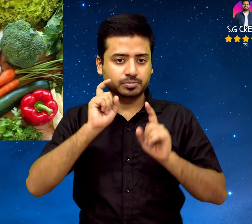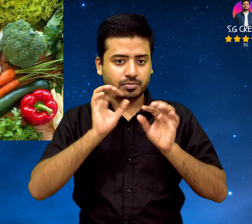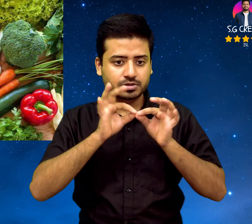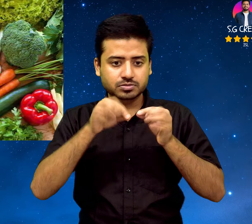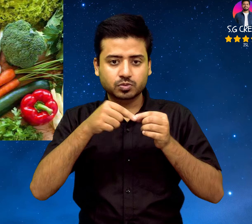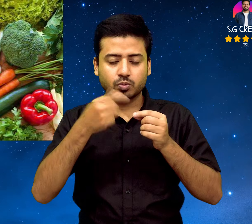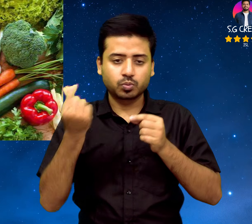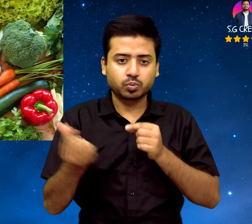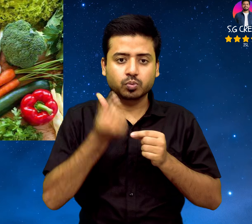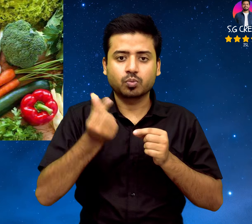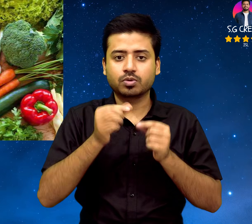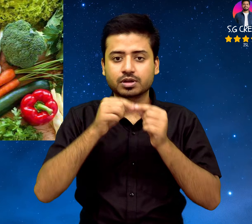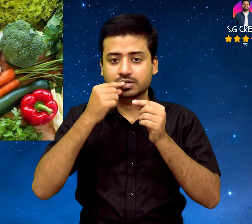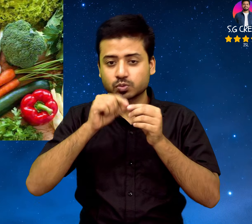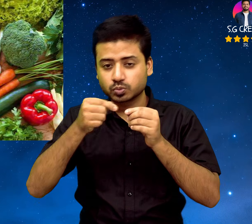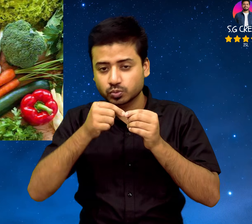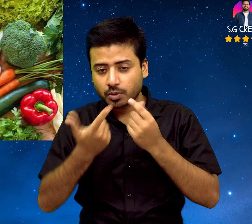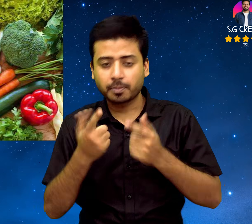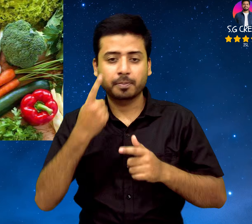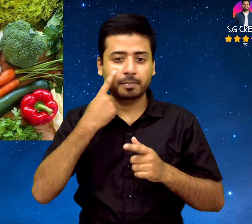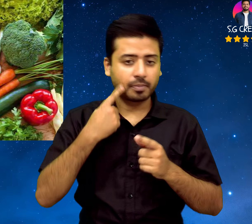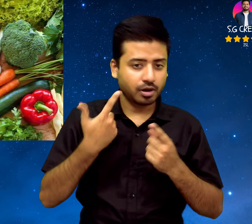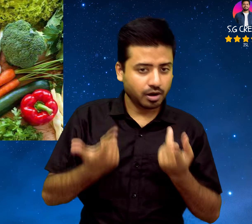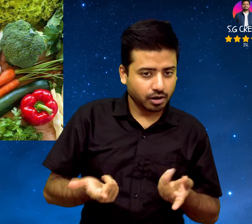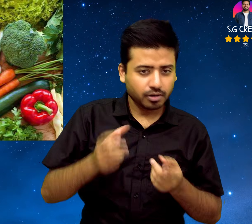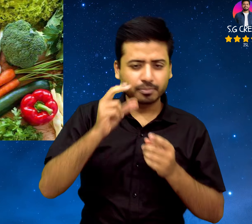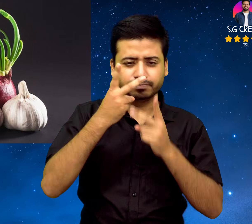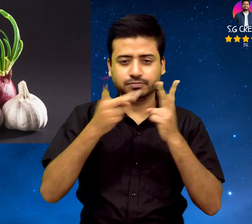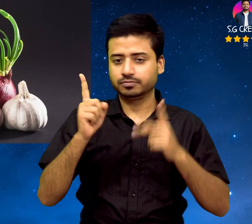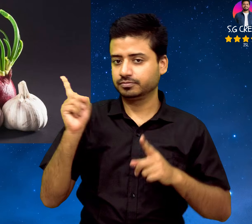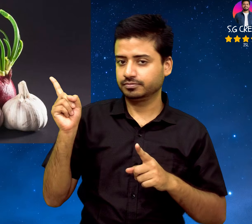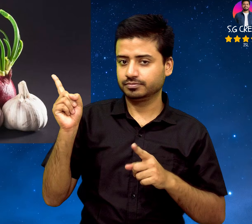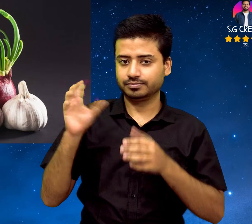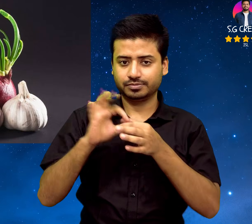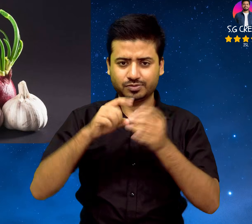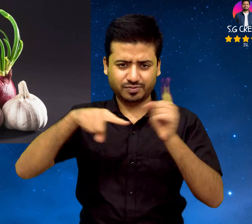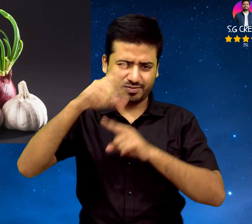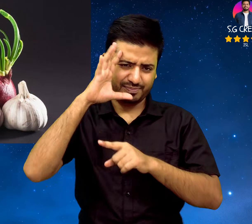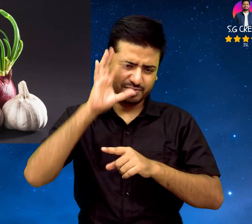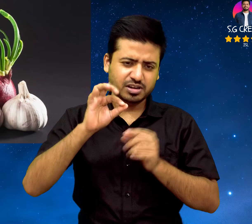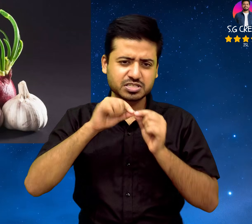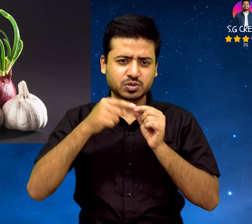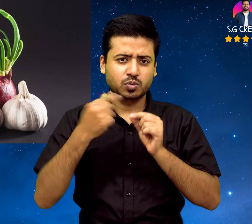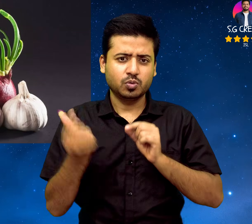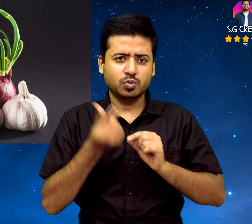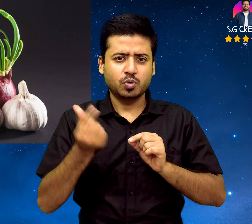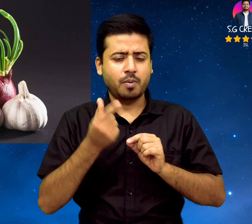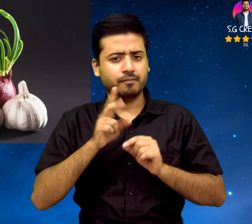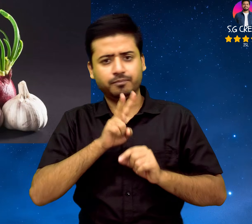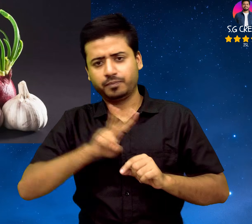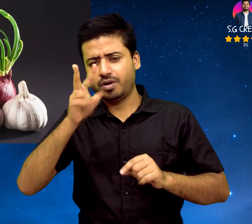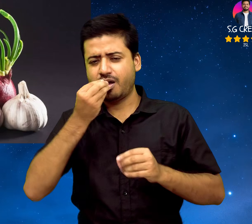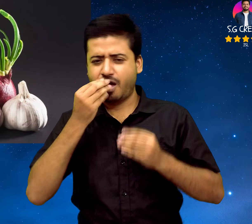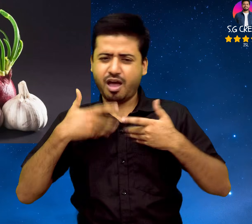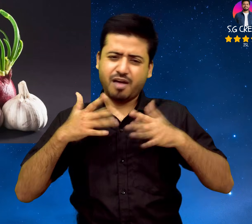and chives, has been utilized for millennia not merely as culinary flavoring agents, but as potent medicinal